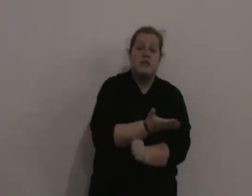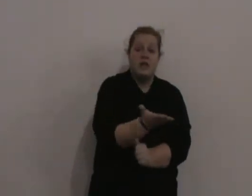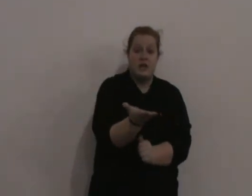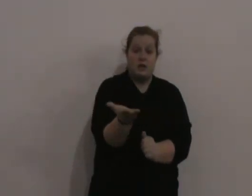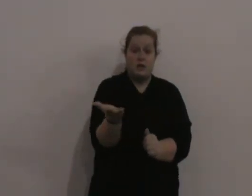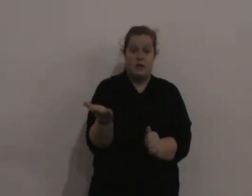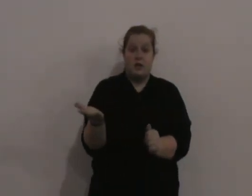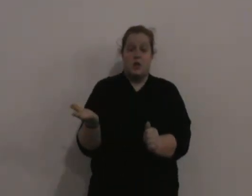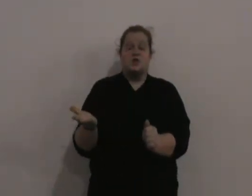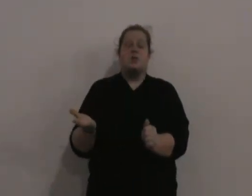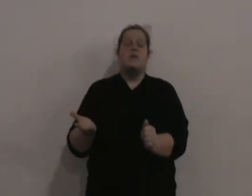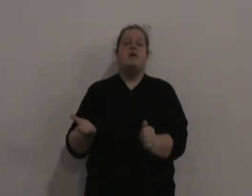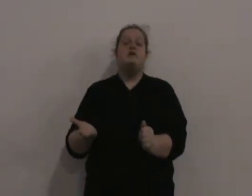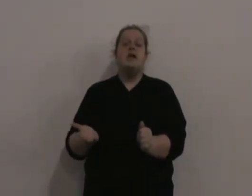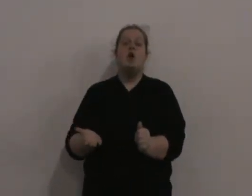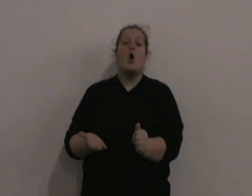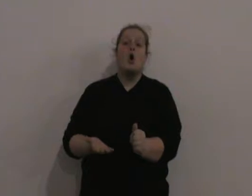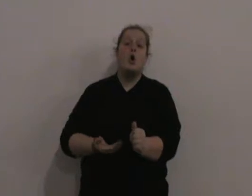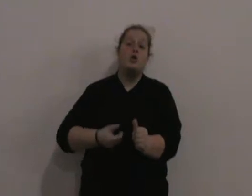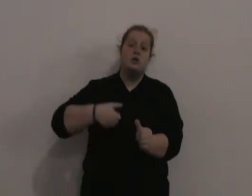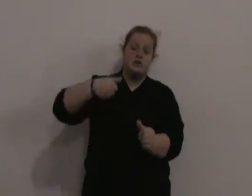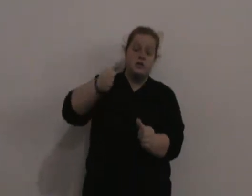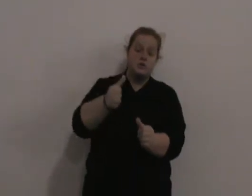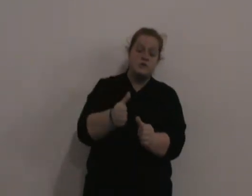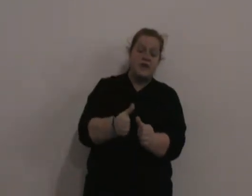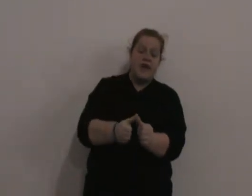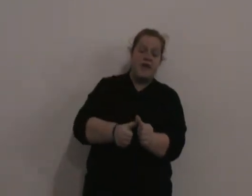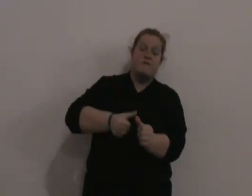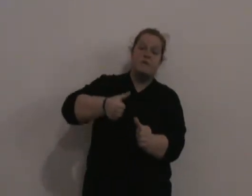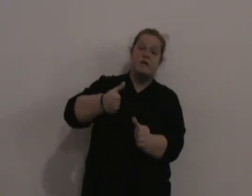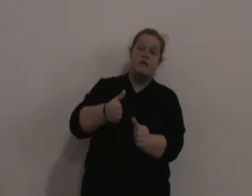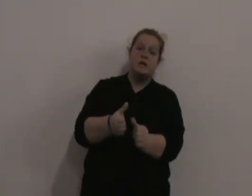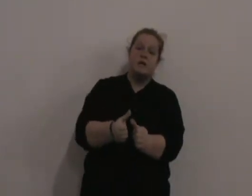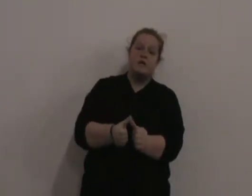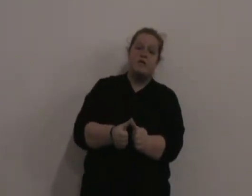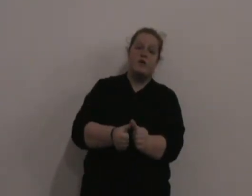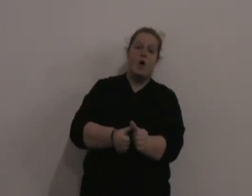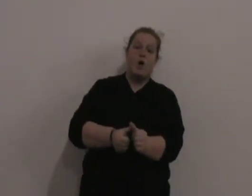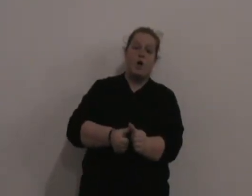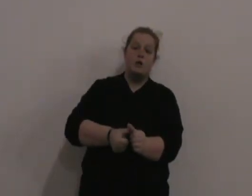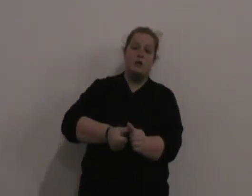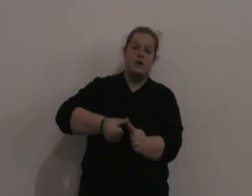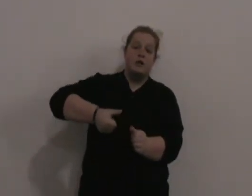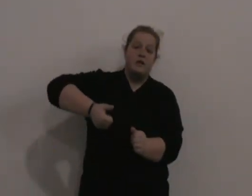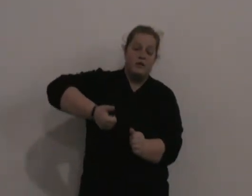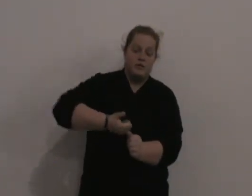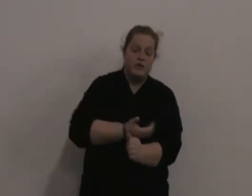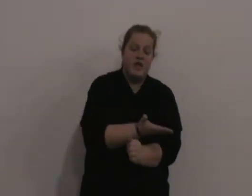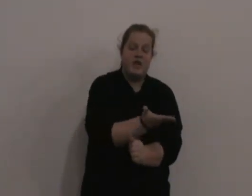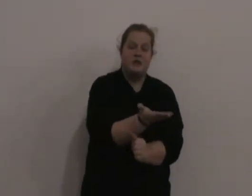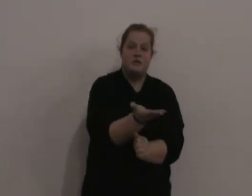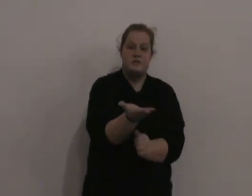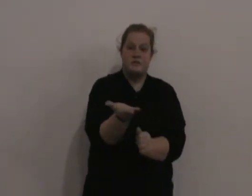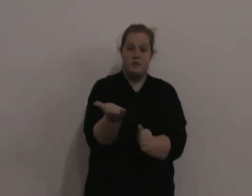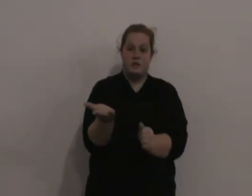everything. So when they're saying all, use every for all things.